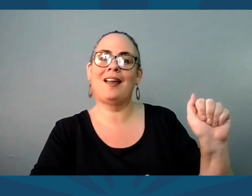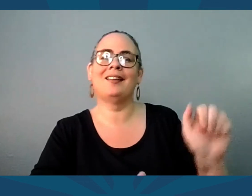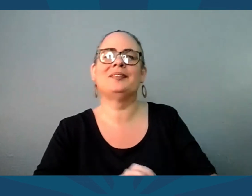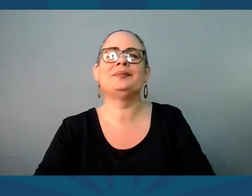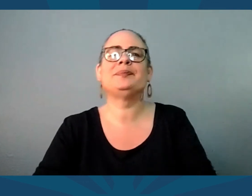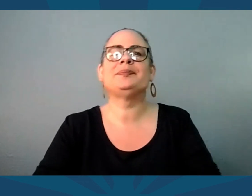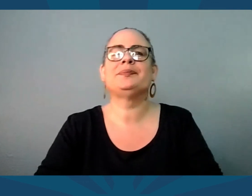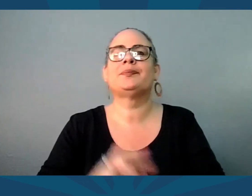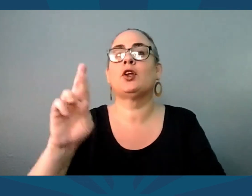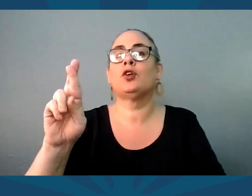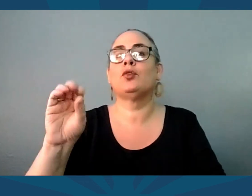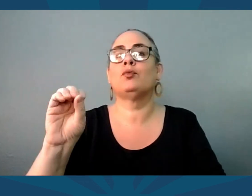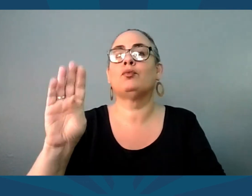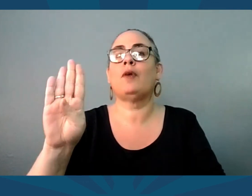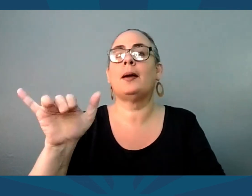Yuma,